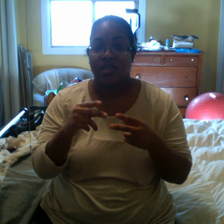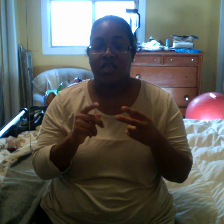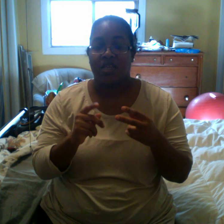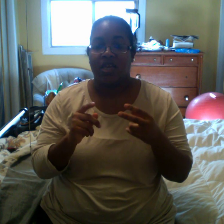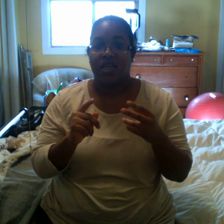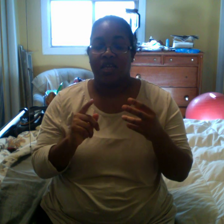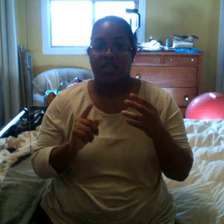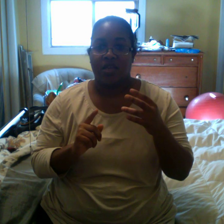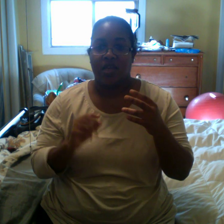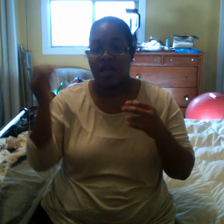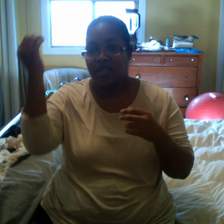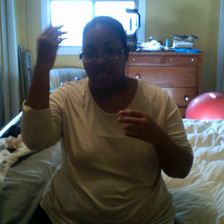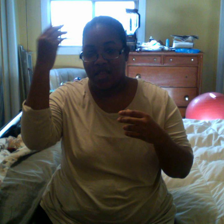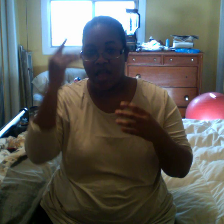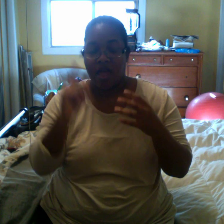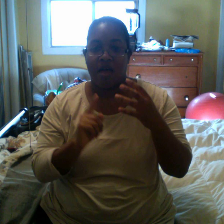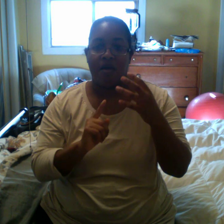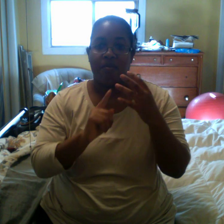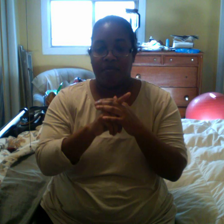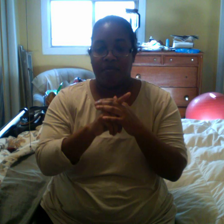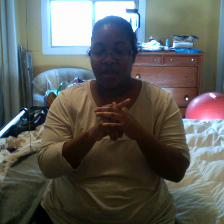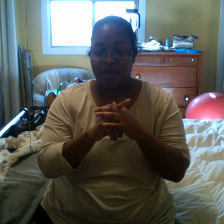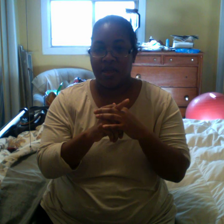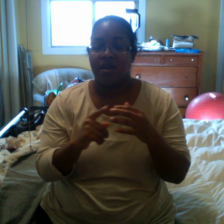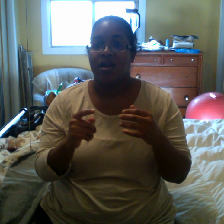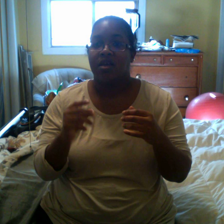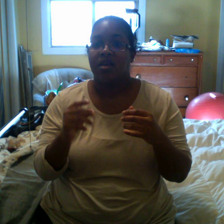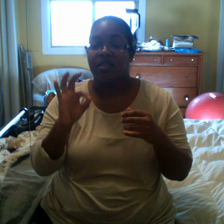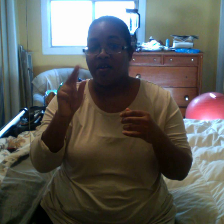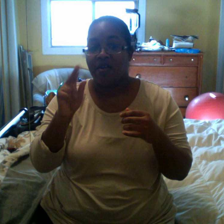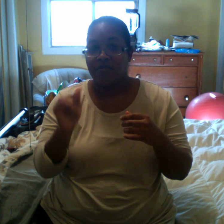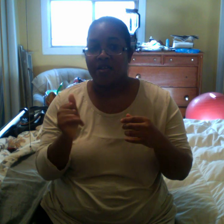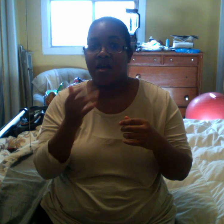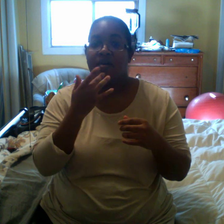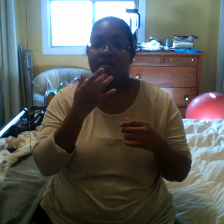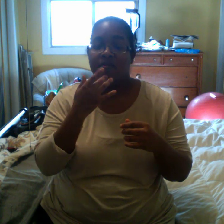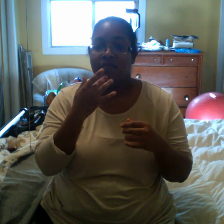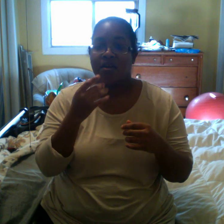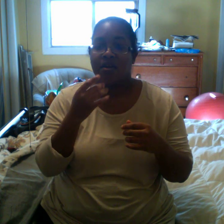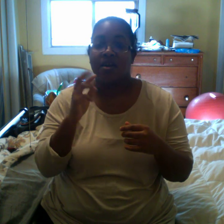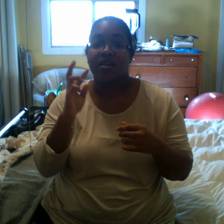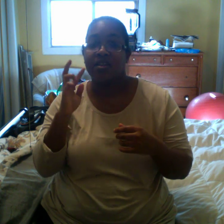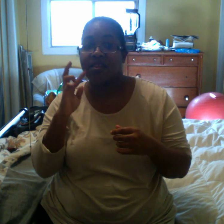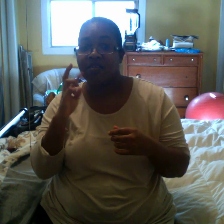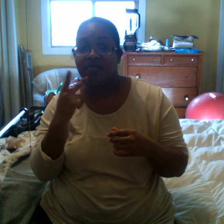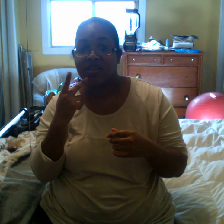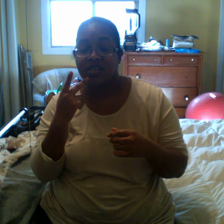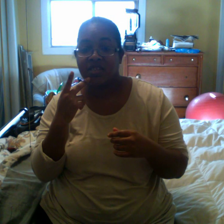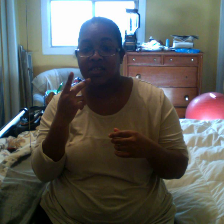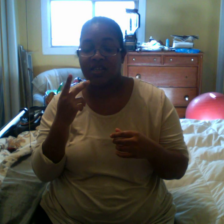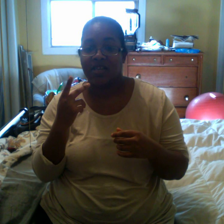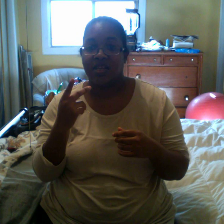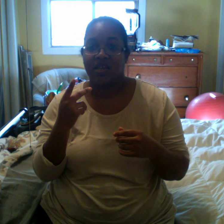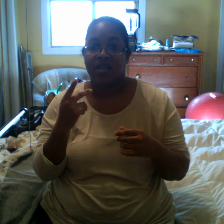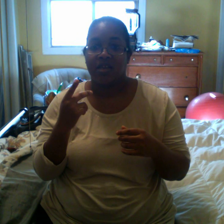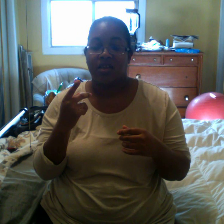going to have these modified fruit flies choose between banana and broccoli again. Only this time, every time the fruit fly eats the broccoli, we're going to trigger a big